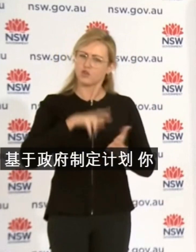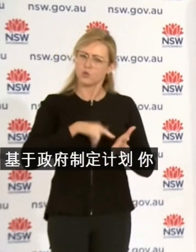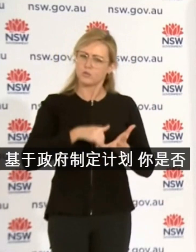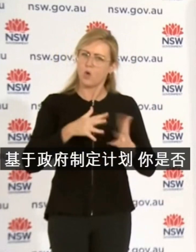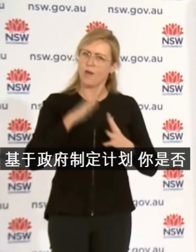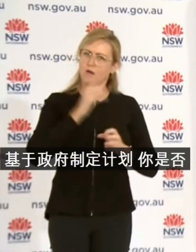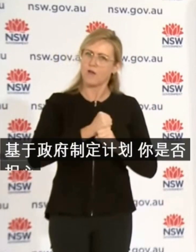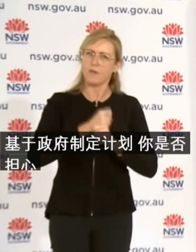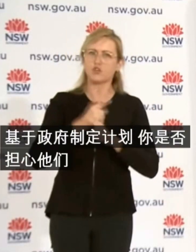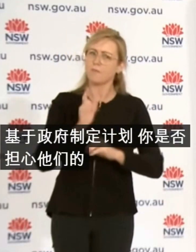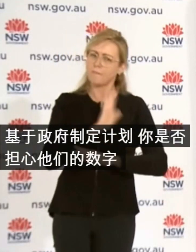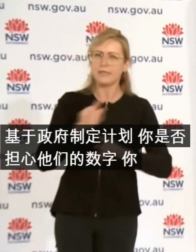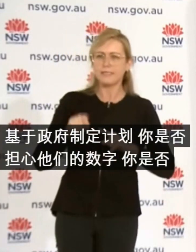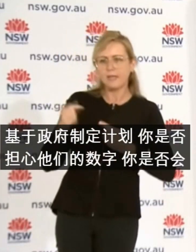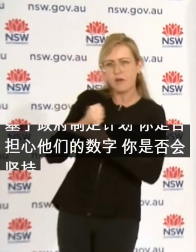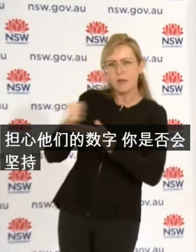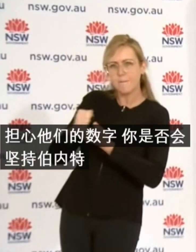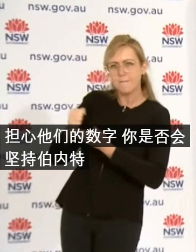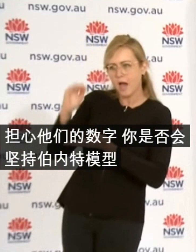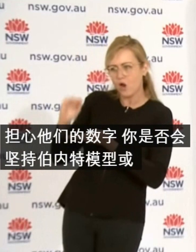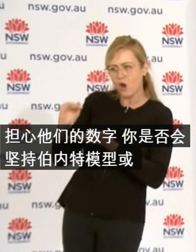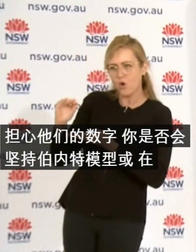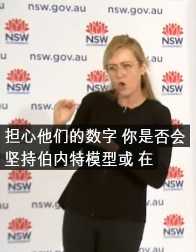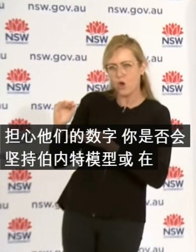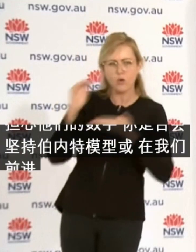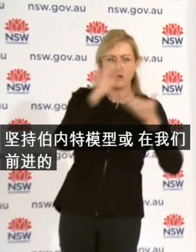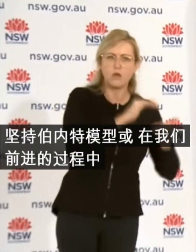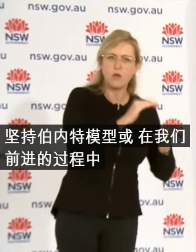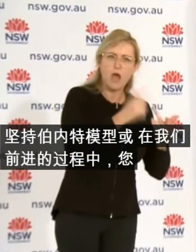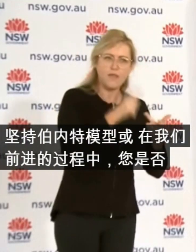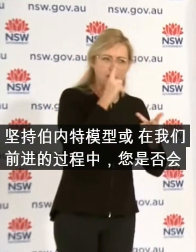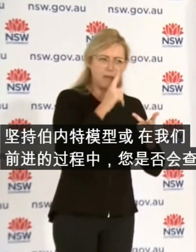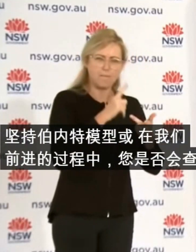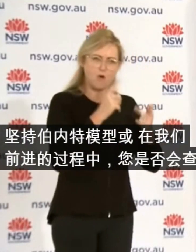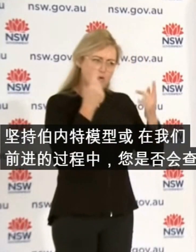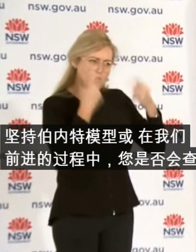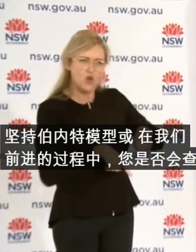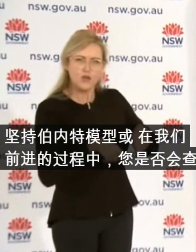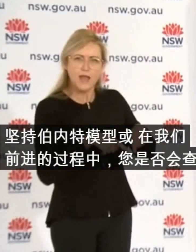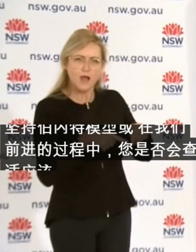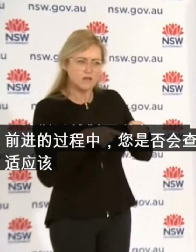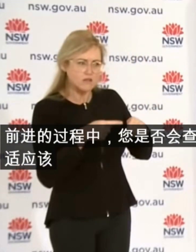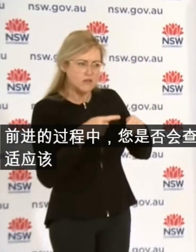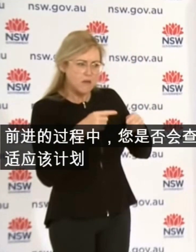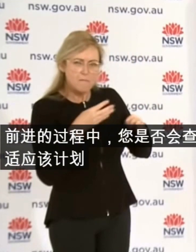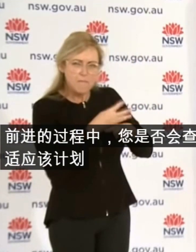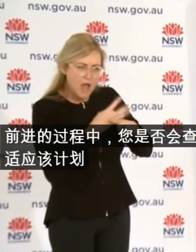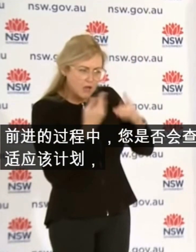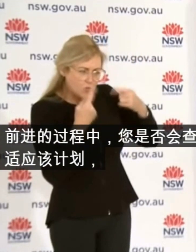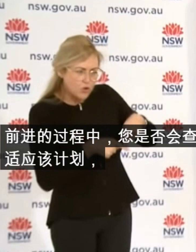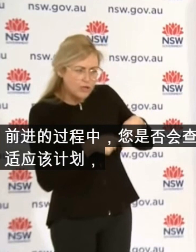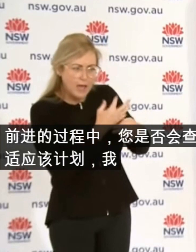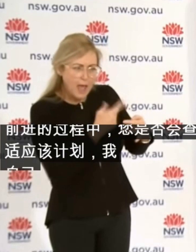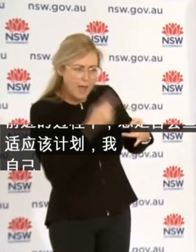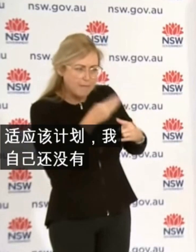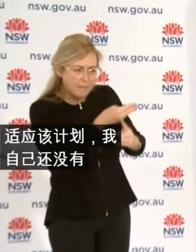on. Are you concerned about their numbers? Are you going to stick with the Burnett models, or are you going to look at other models to adapt that plan as we go